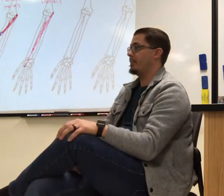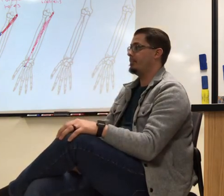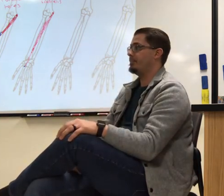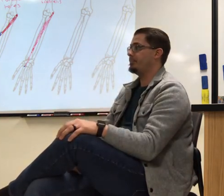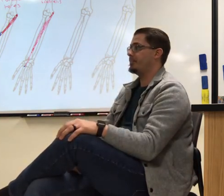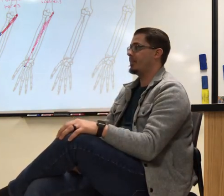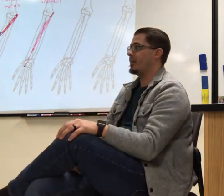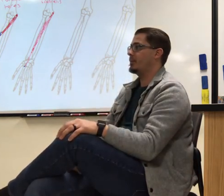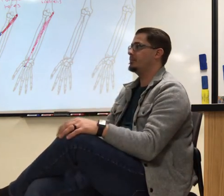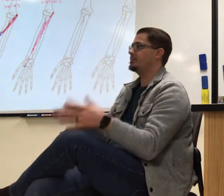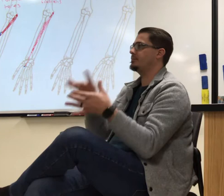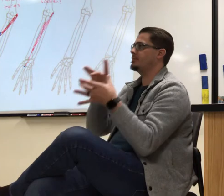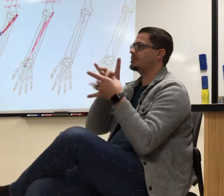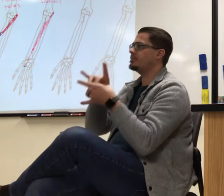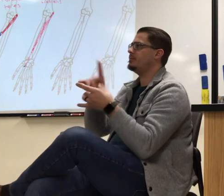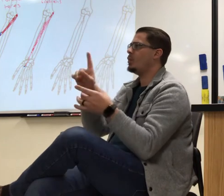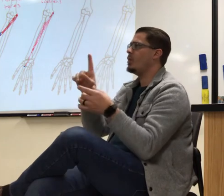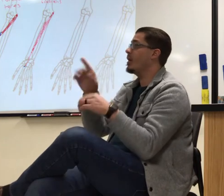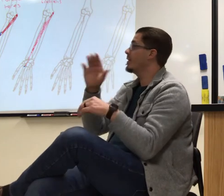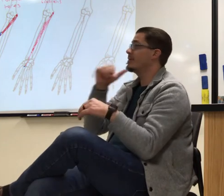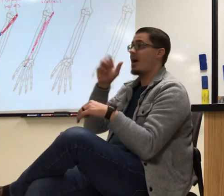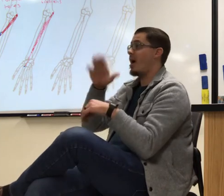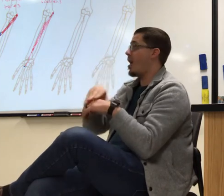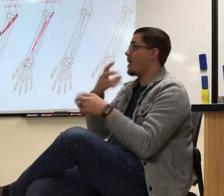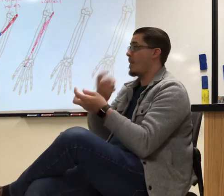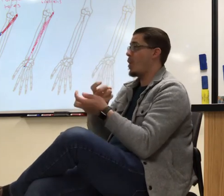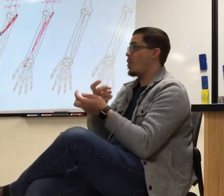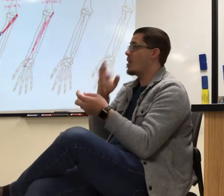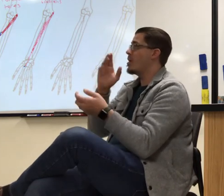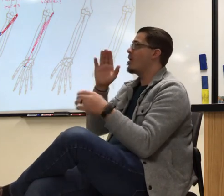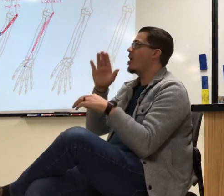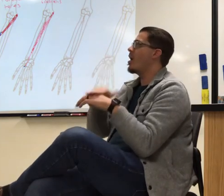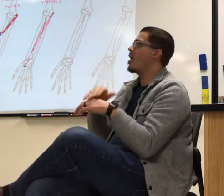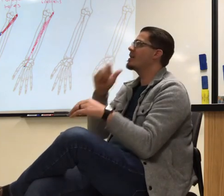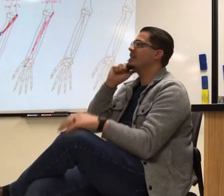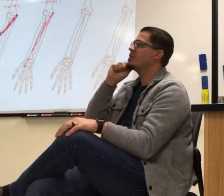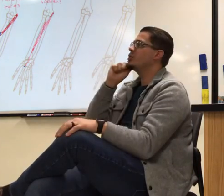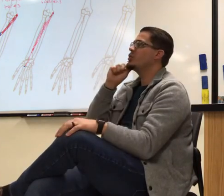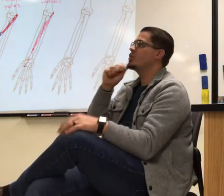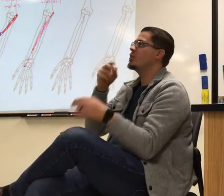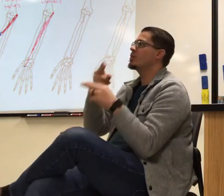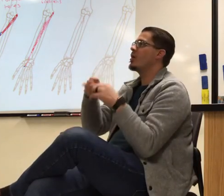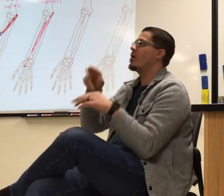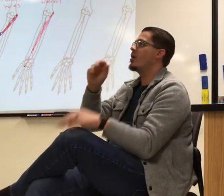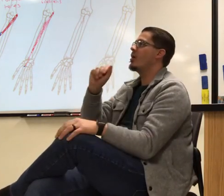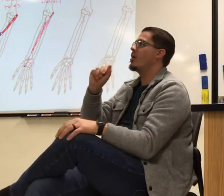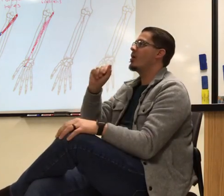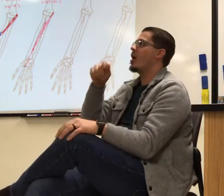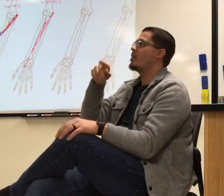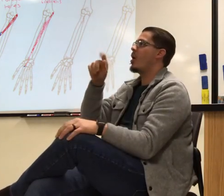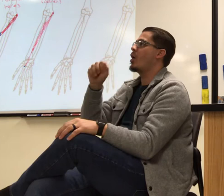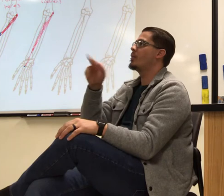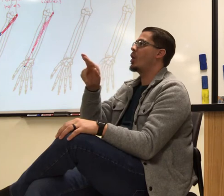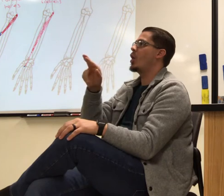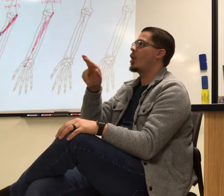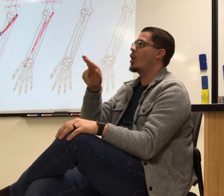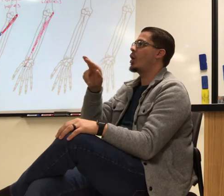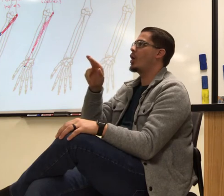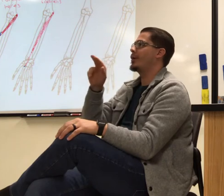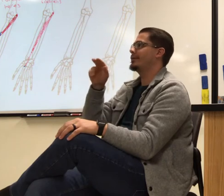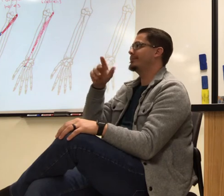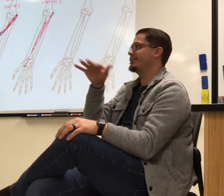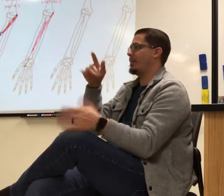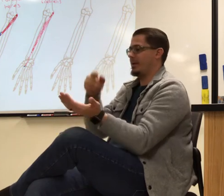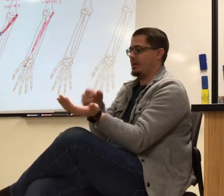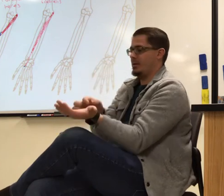And it inserts, not on bone, but on a connective tissue called the palmar aponeurosis. It's kind of a triangular-shaped connective tissue